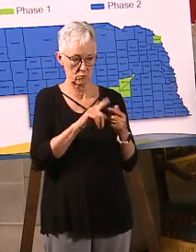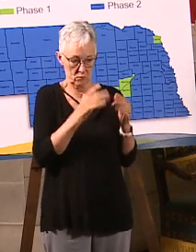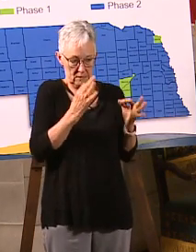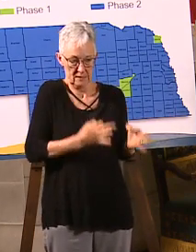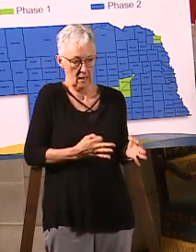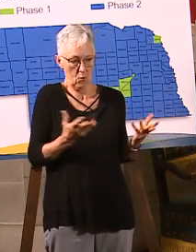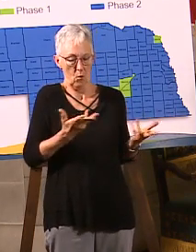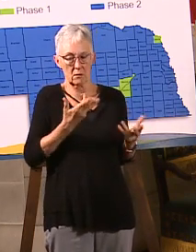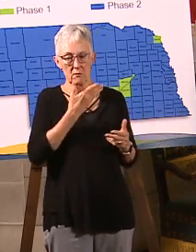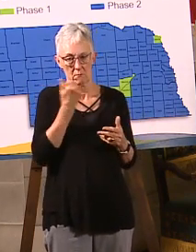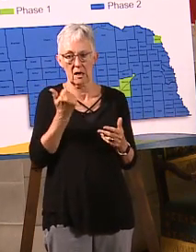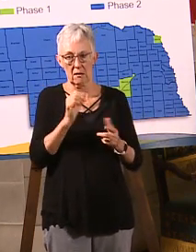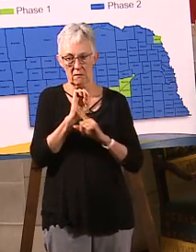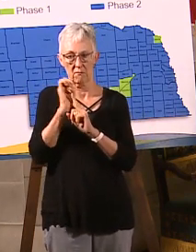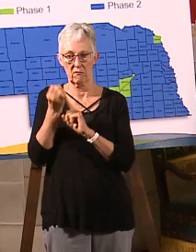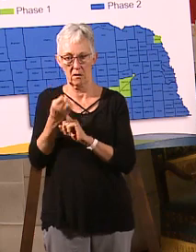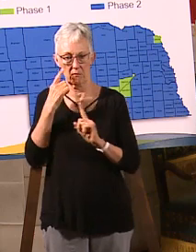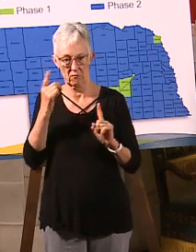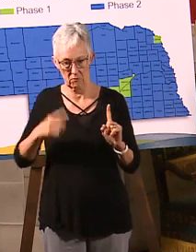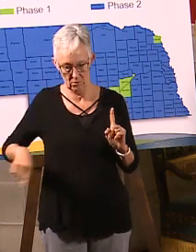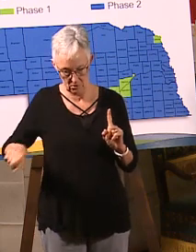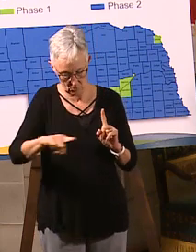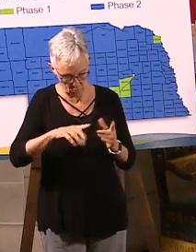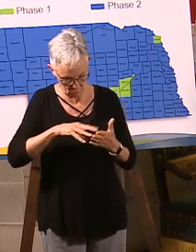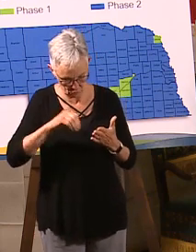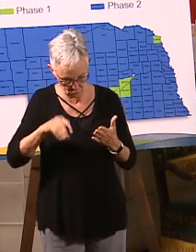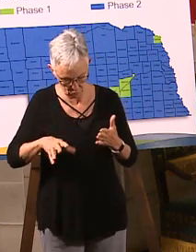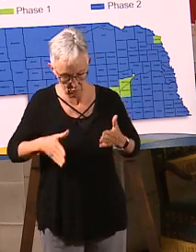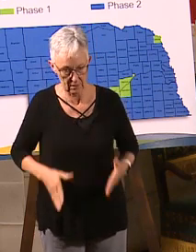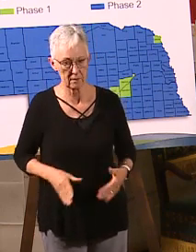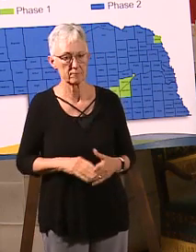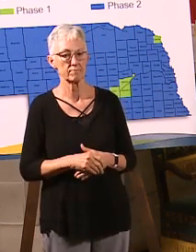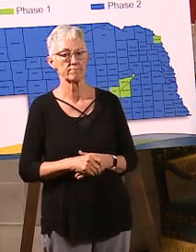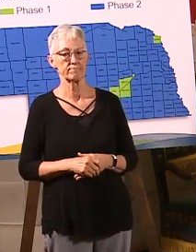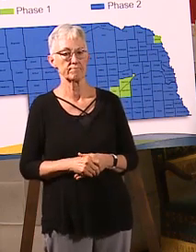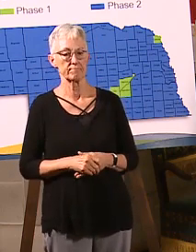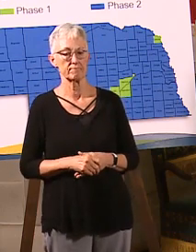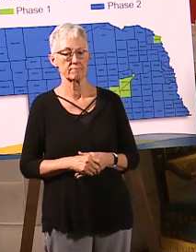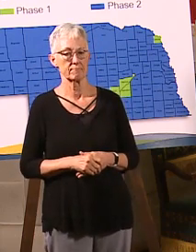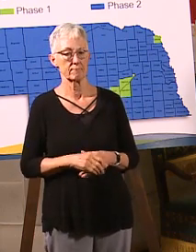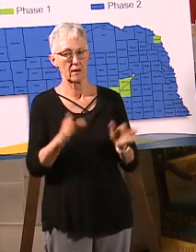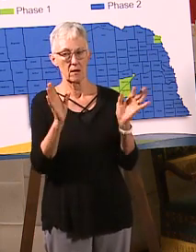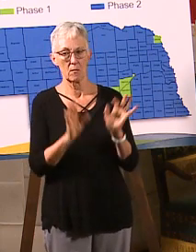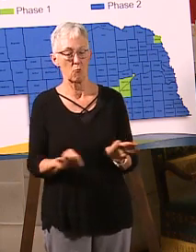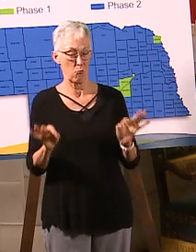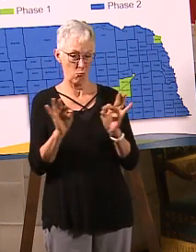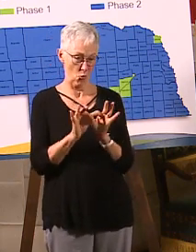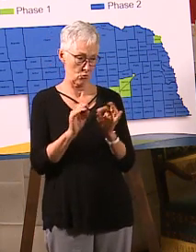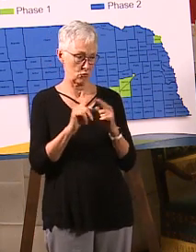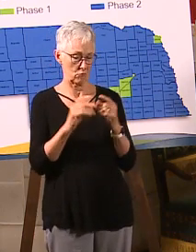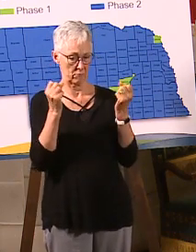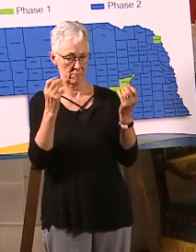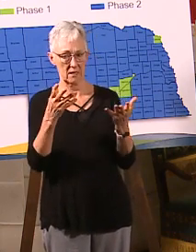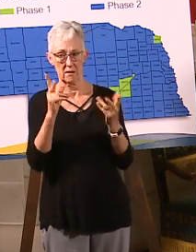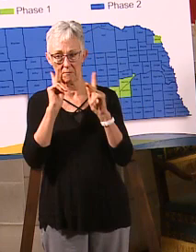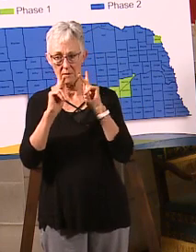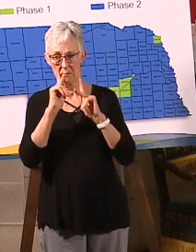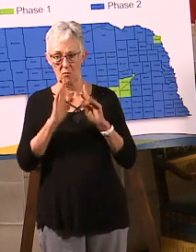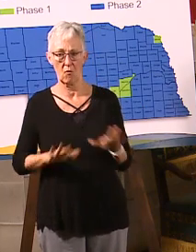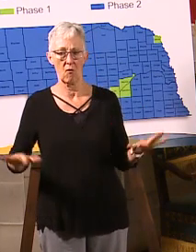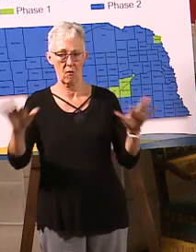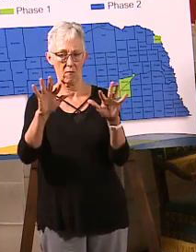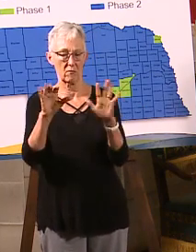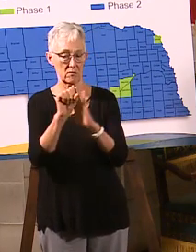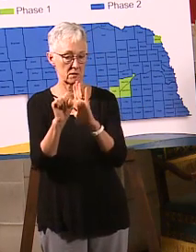as we continue on. Really also very important to schools across the state has been graduations. The new DHM